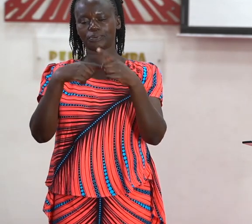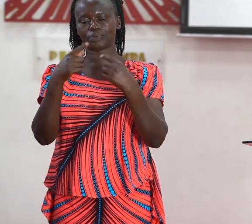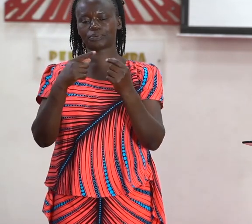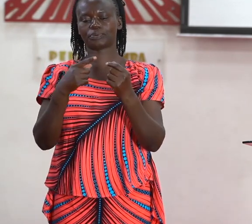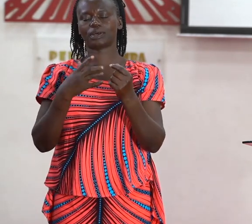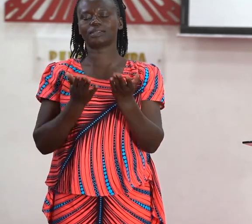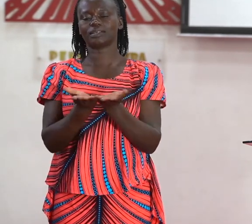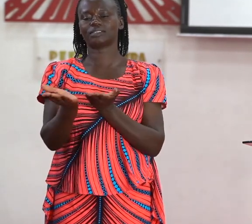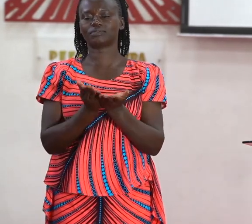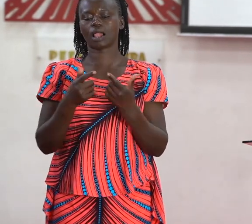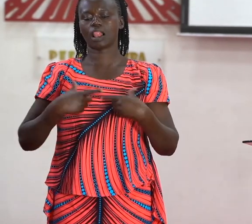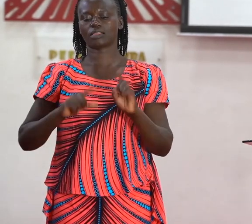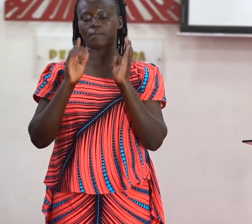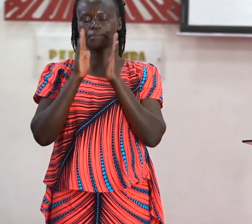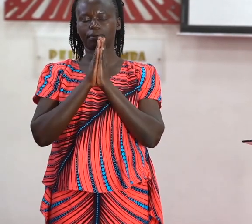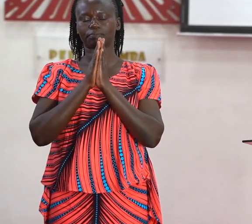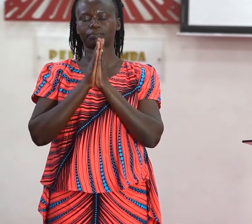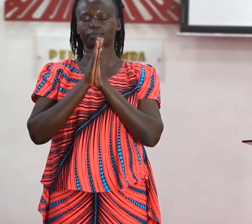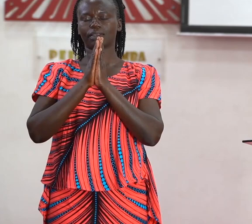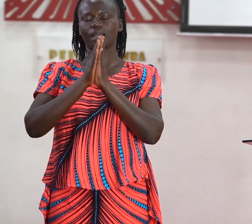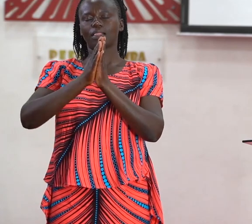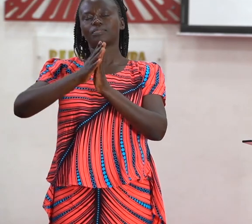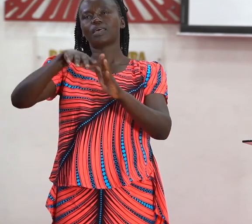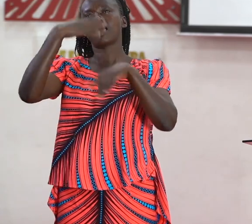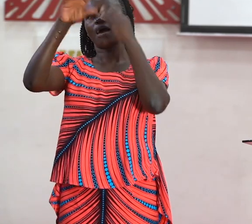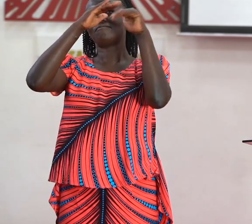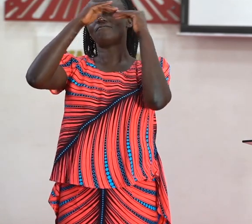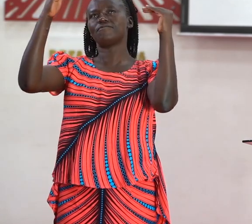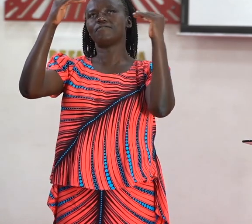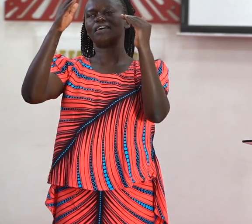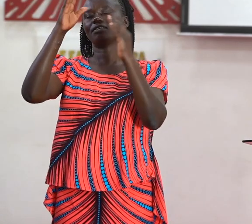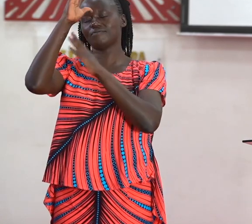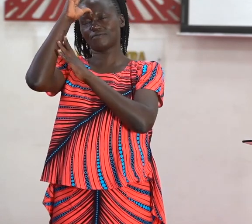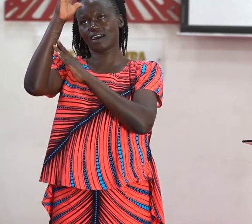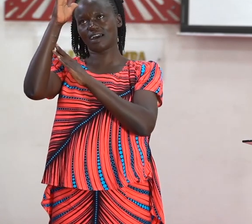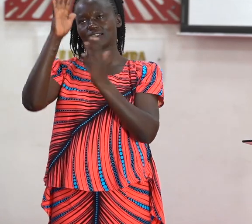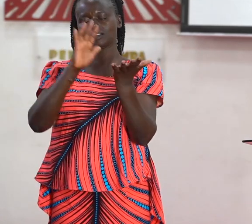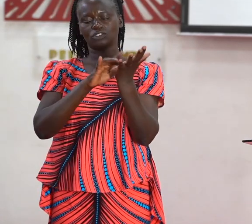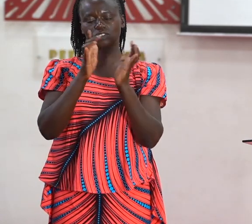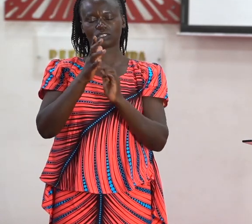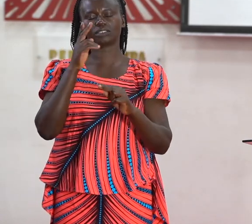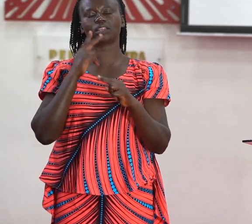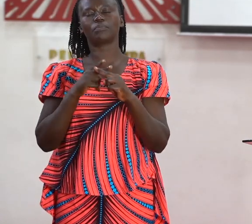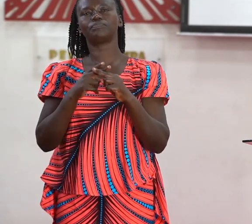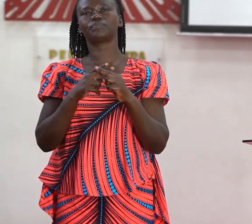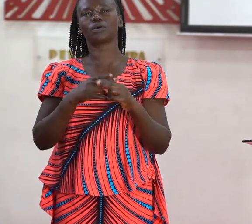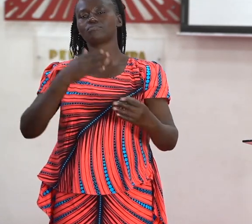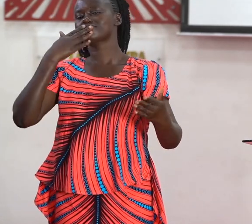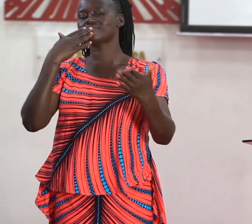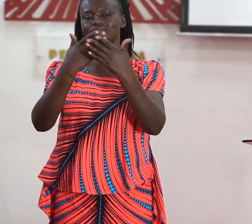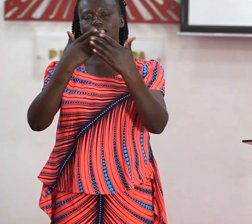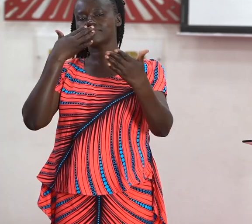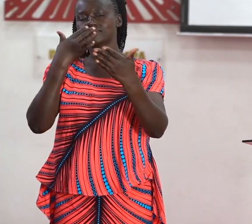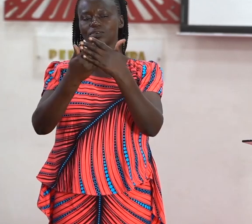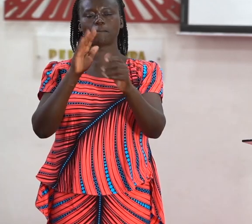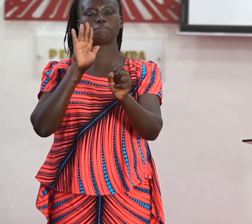this service. Let us pray. Our dear Heavenly Father, in the name of your Son, Jesus Christ, we want to thank you so much